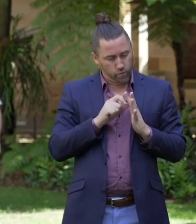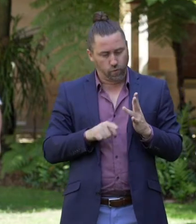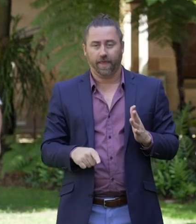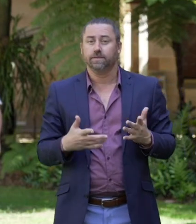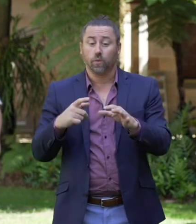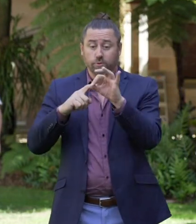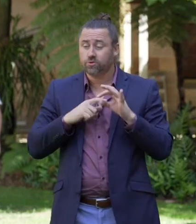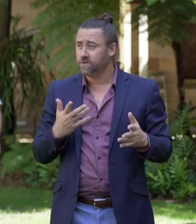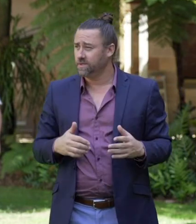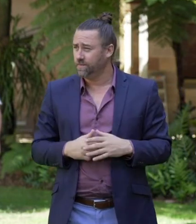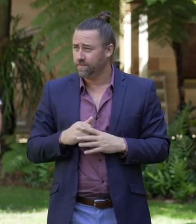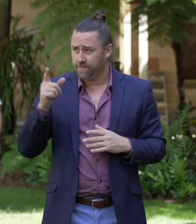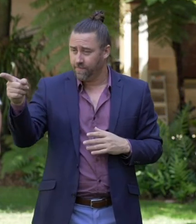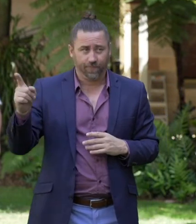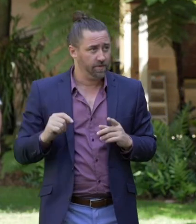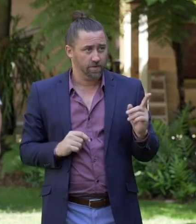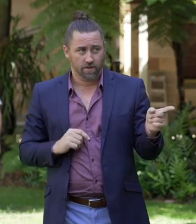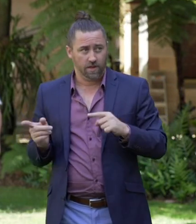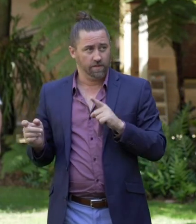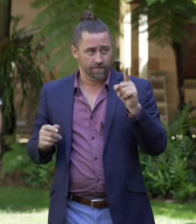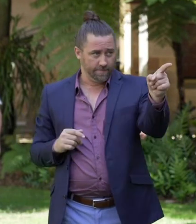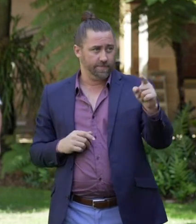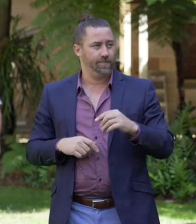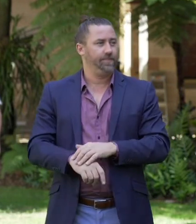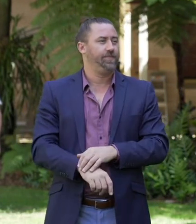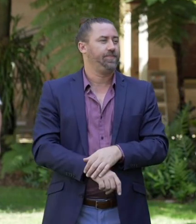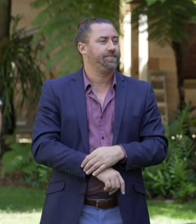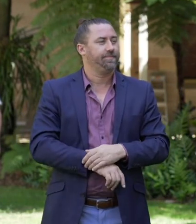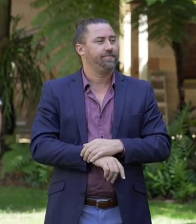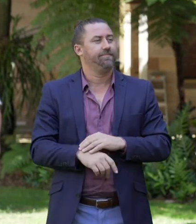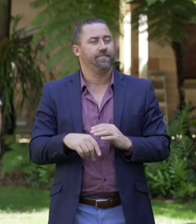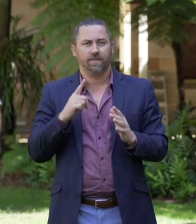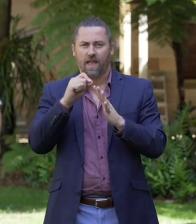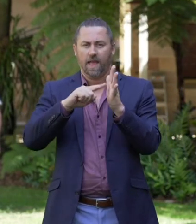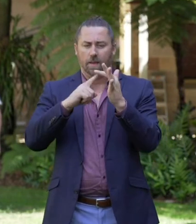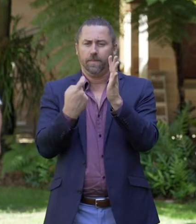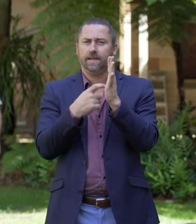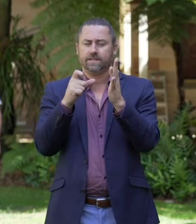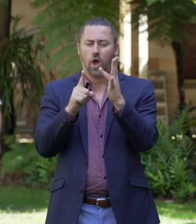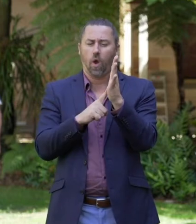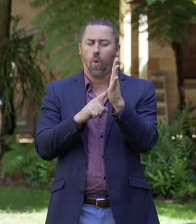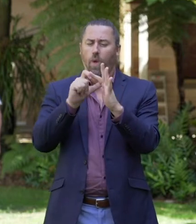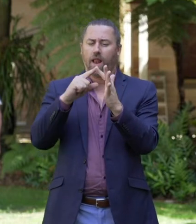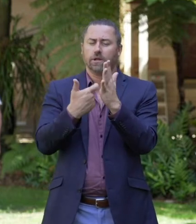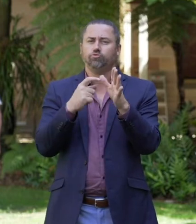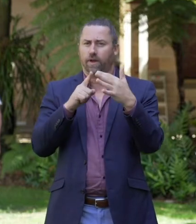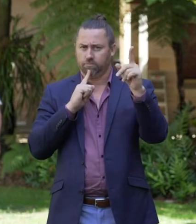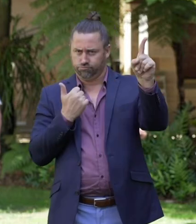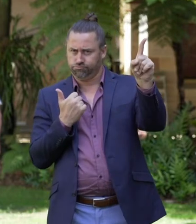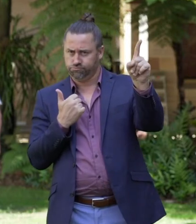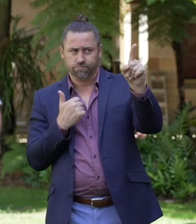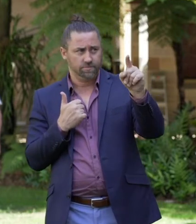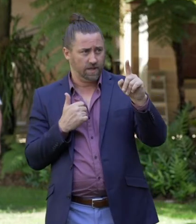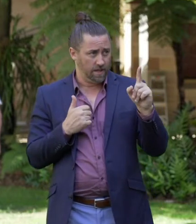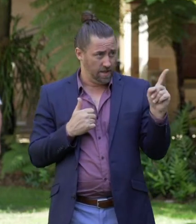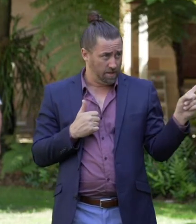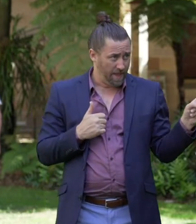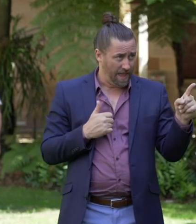take questions. Yes. You've spoken a lot about his qualifications. Yes. History. Are you concerned about the perception